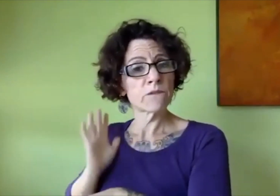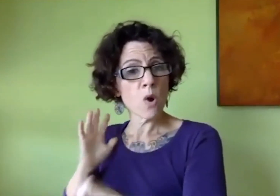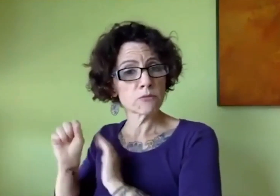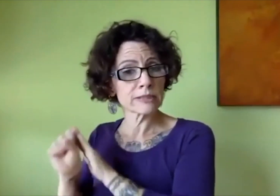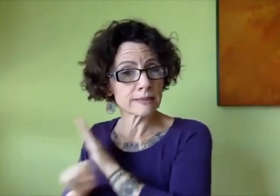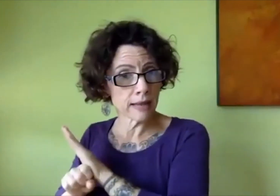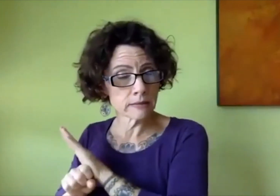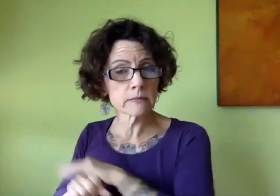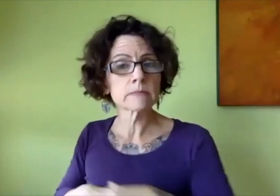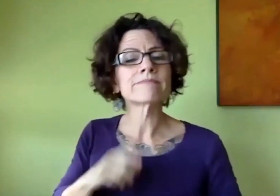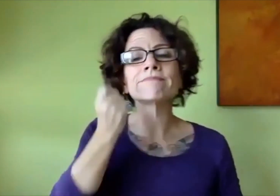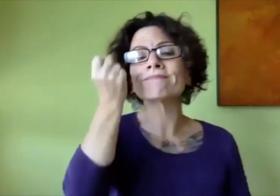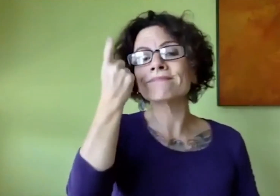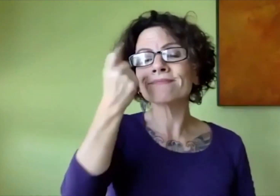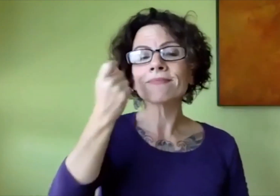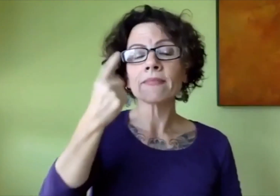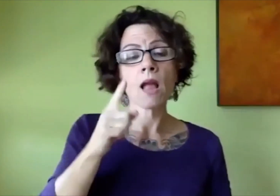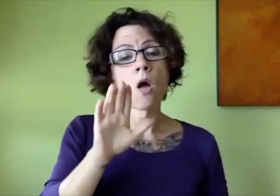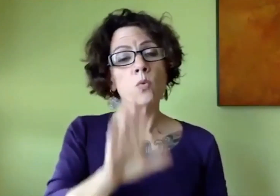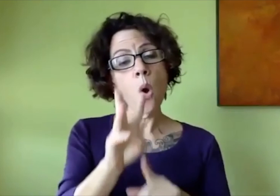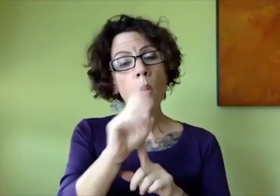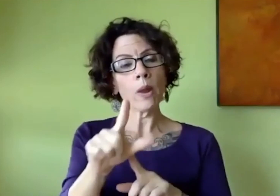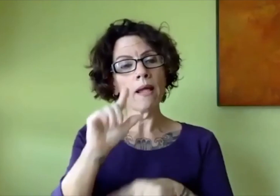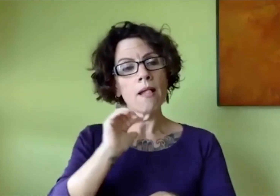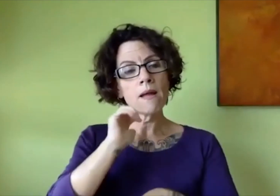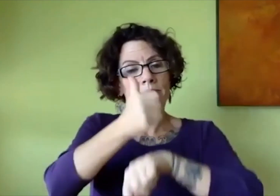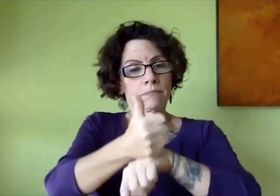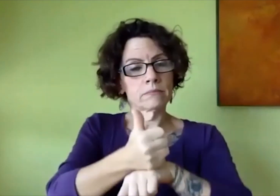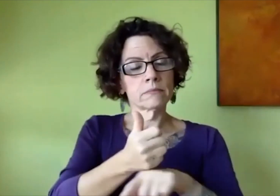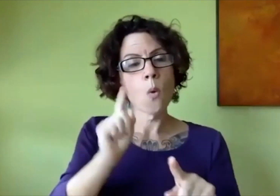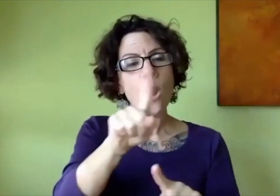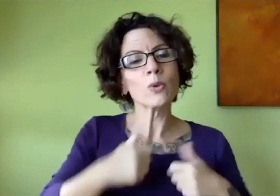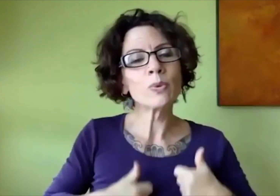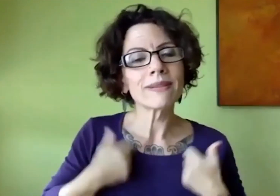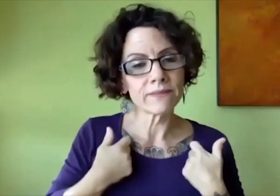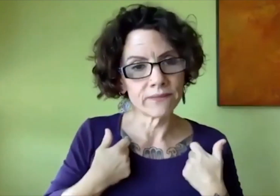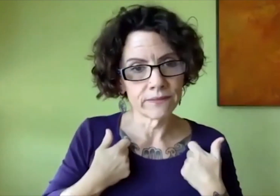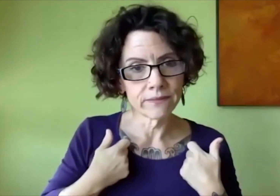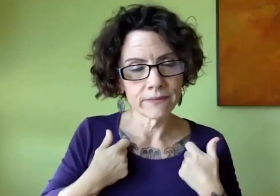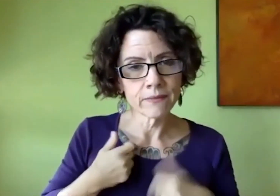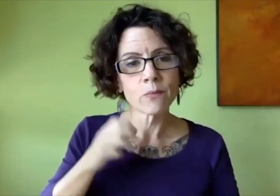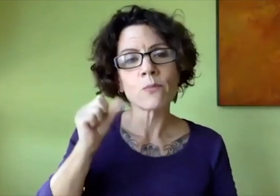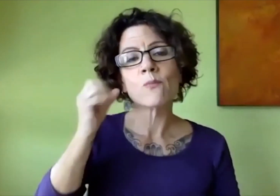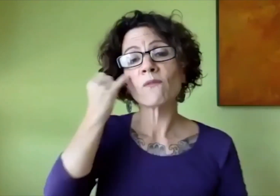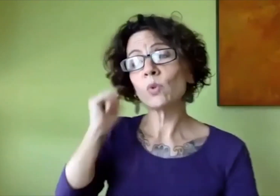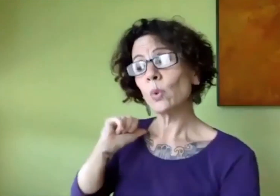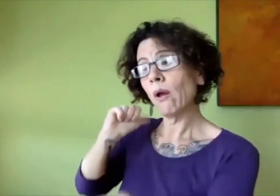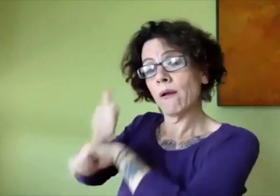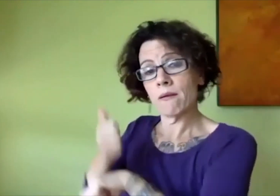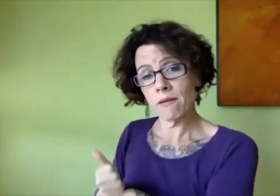up a will and estate planning in the state I did live in? Where it's set up in